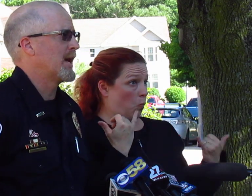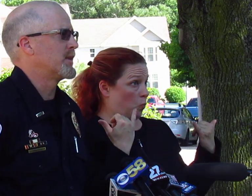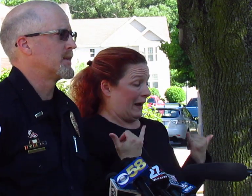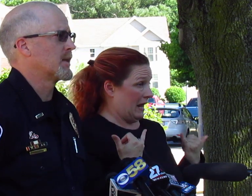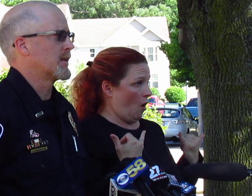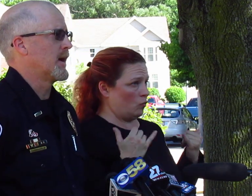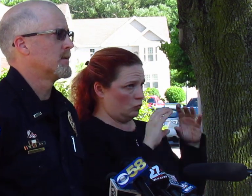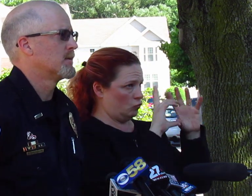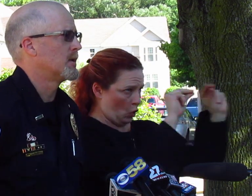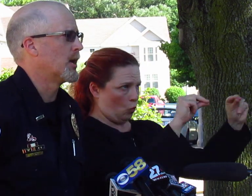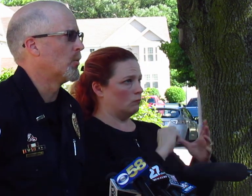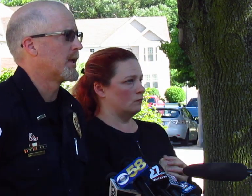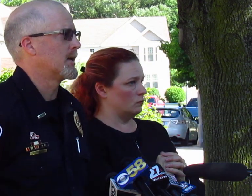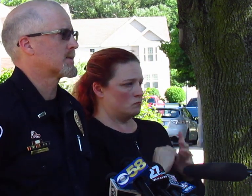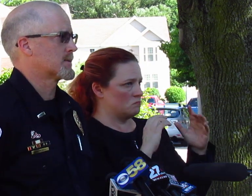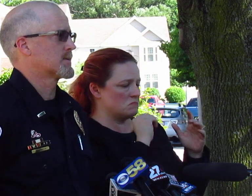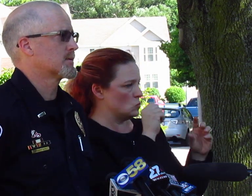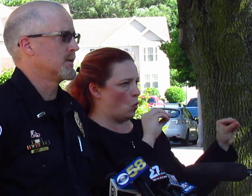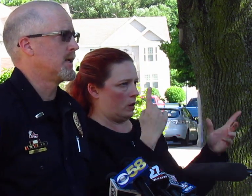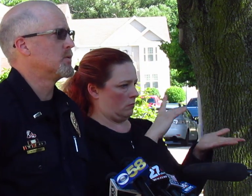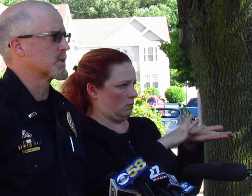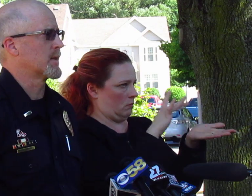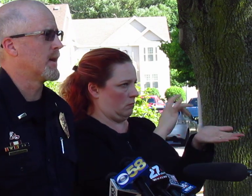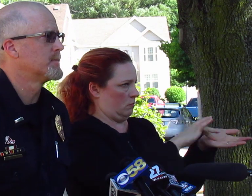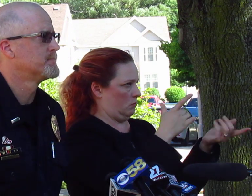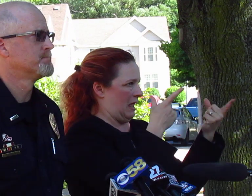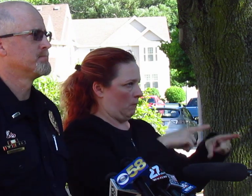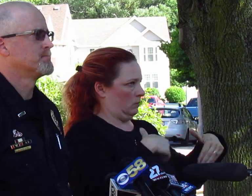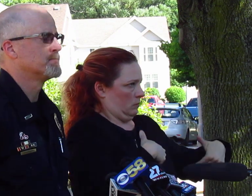we don't have anything like that. And I hope that that's continued.